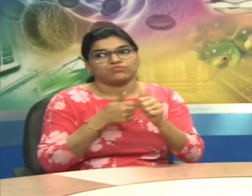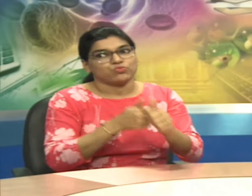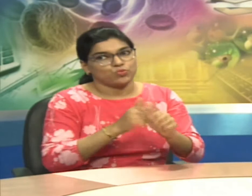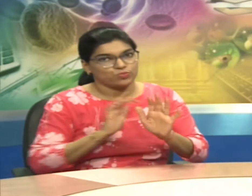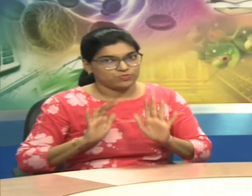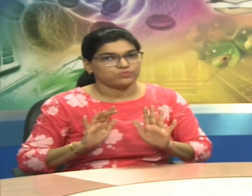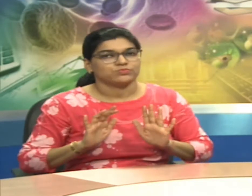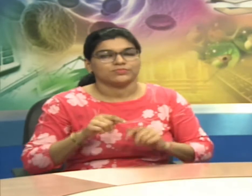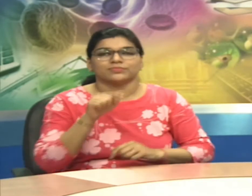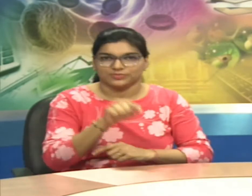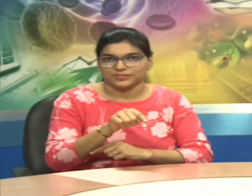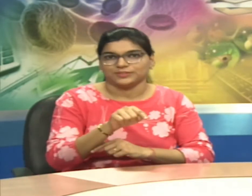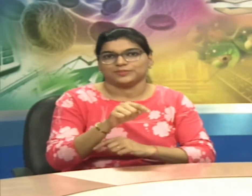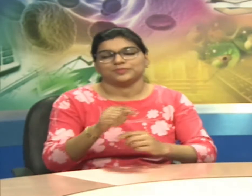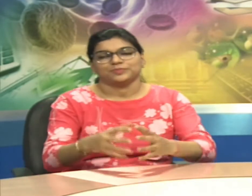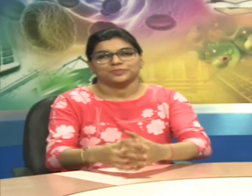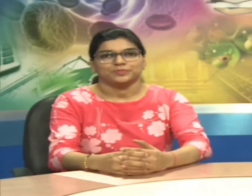There are law for that.